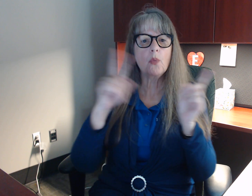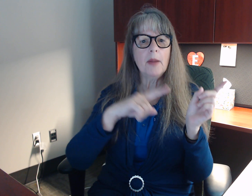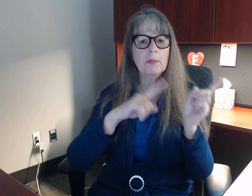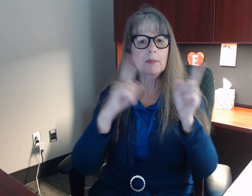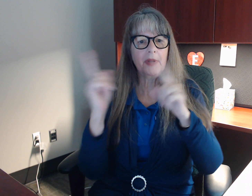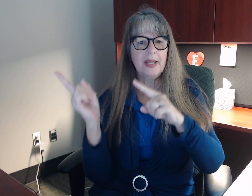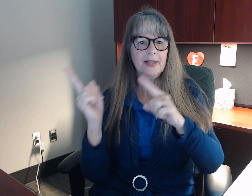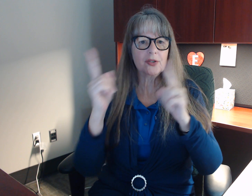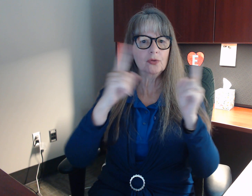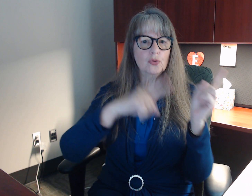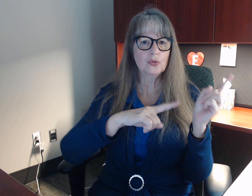wiper blades.